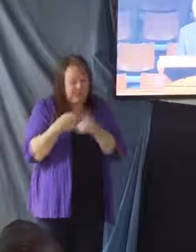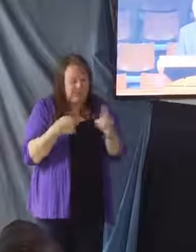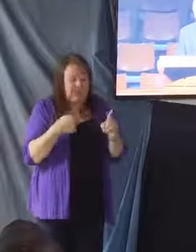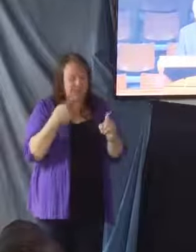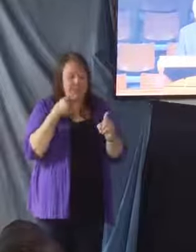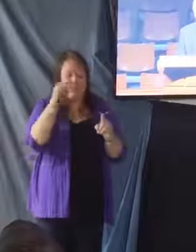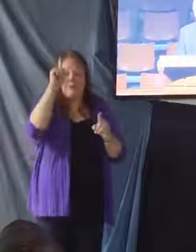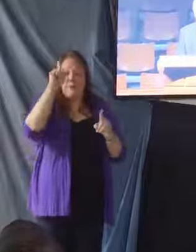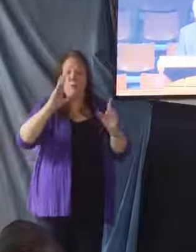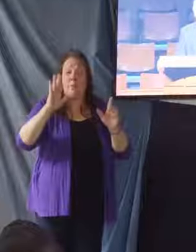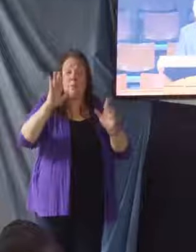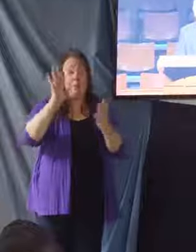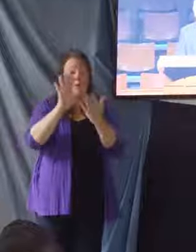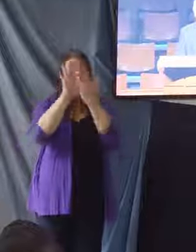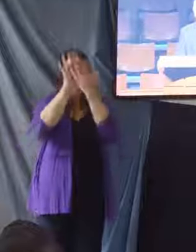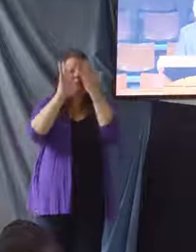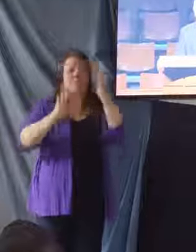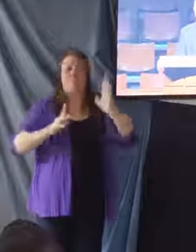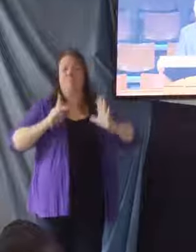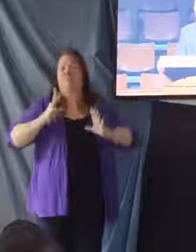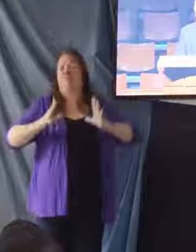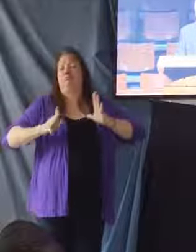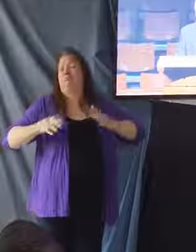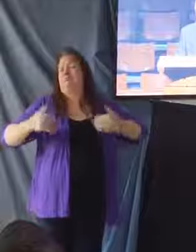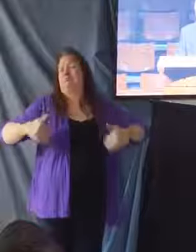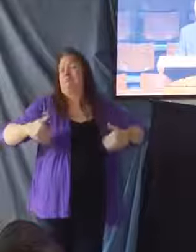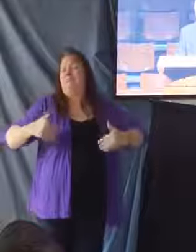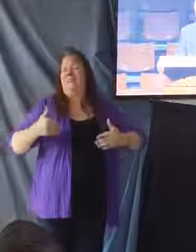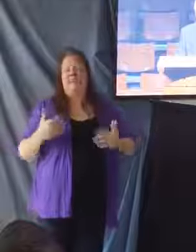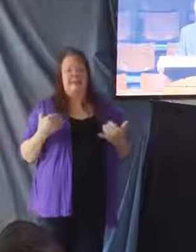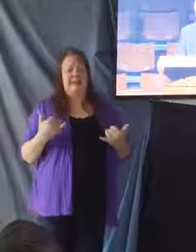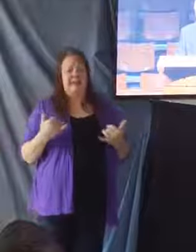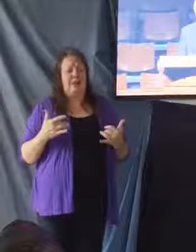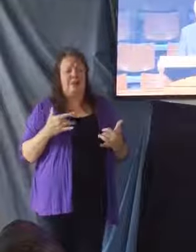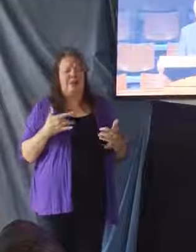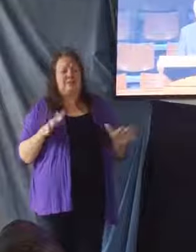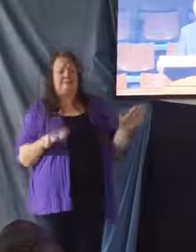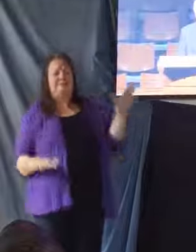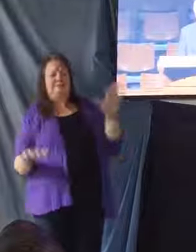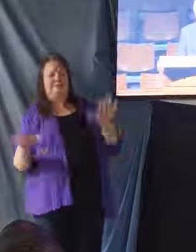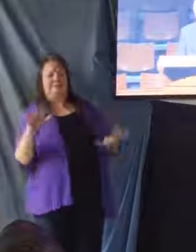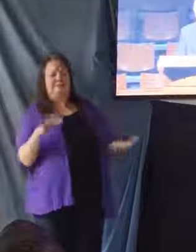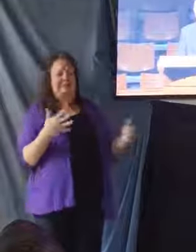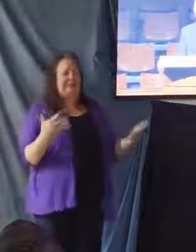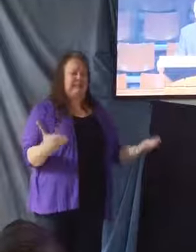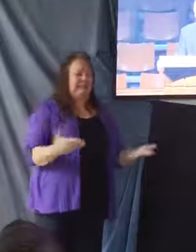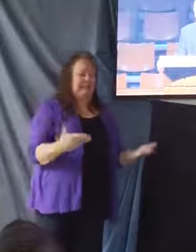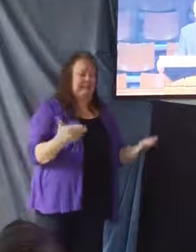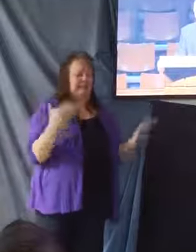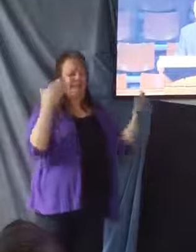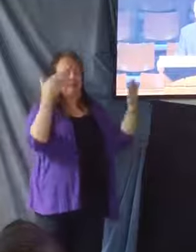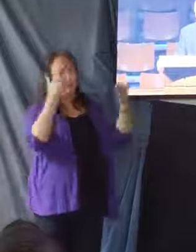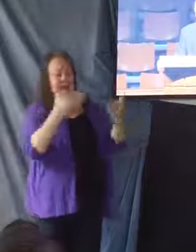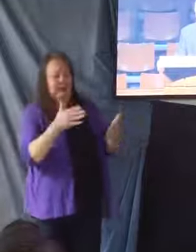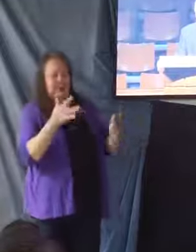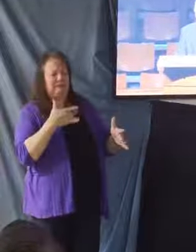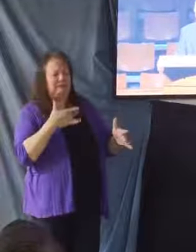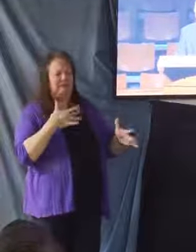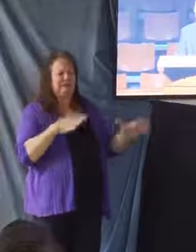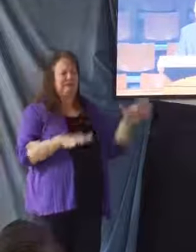Your presence. Lord, in these days of uncertainty, in a world of darkness and